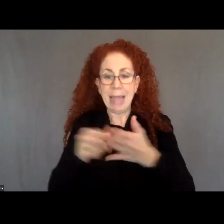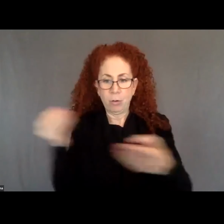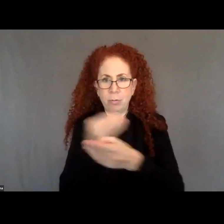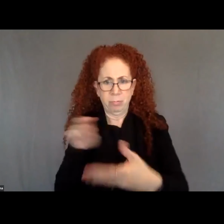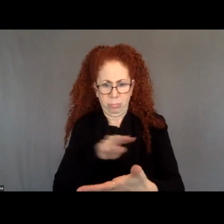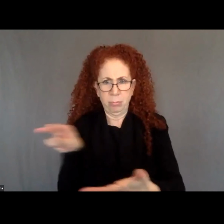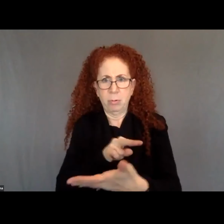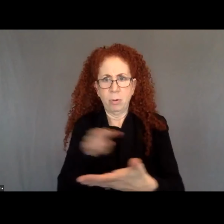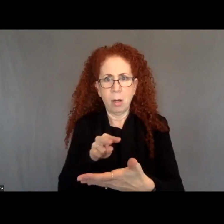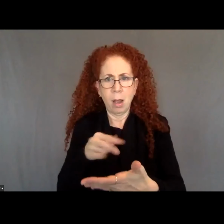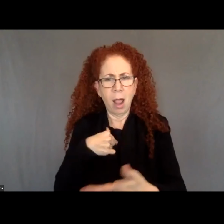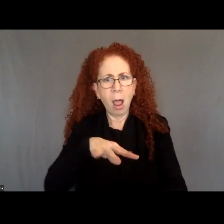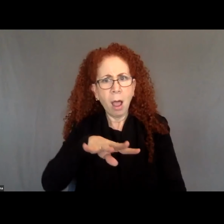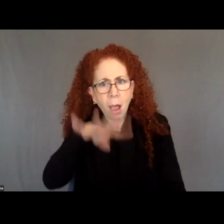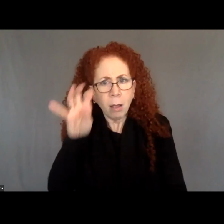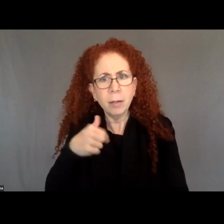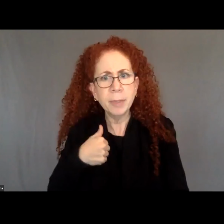completely mystified me.